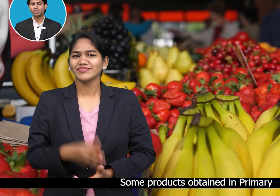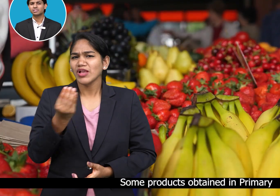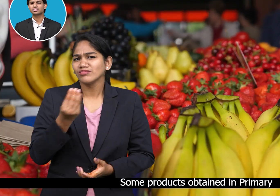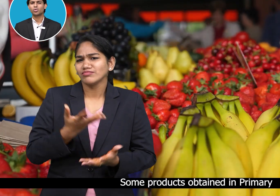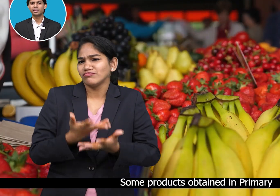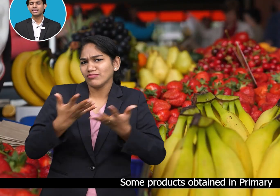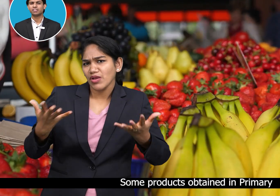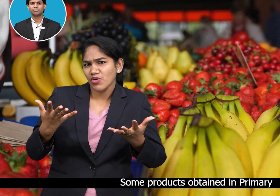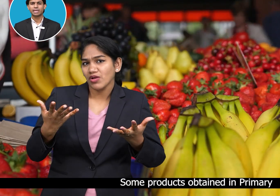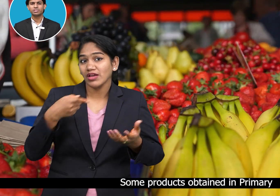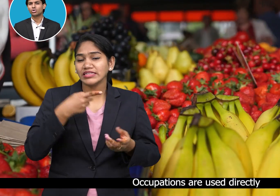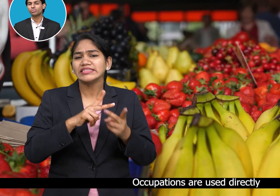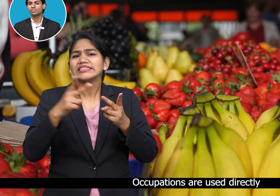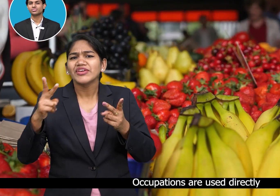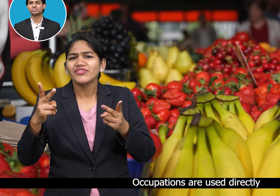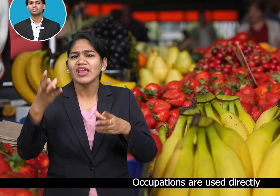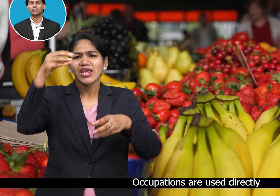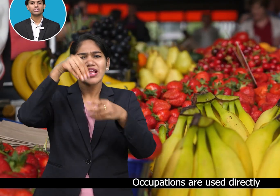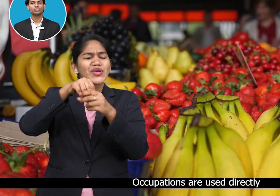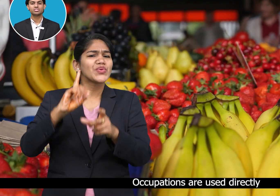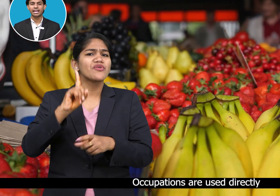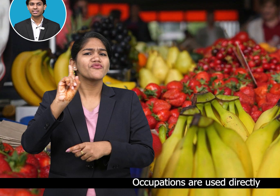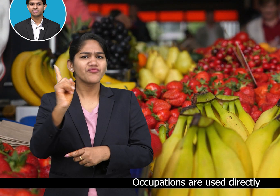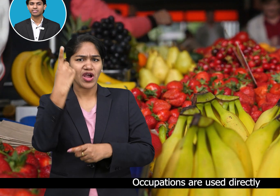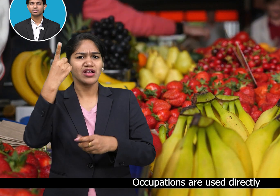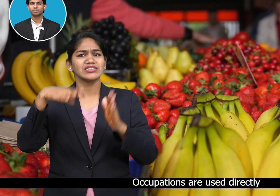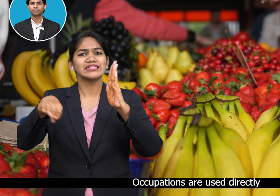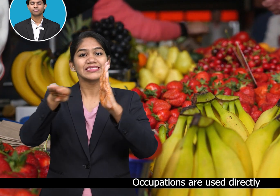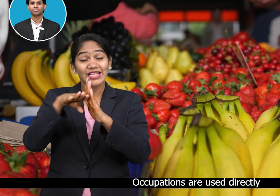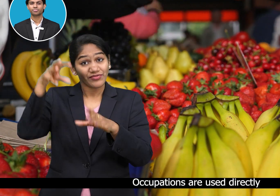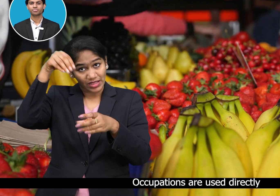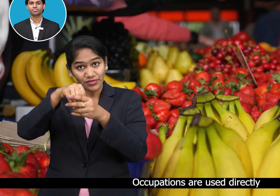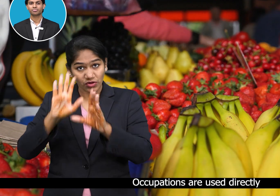Some products obtained in primary occupations are used directly,